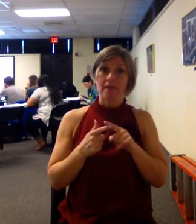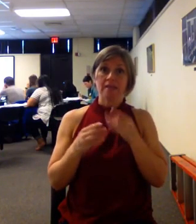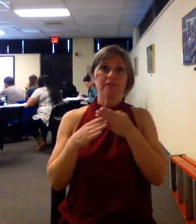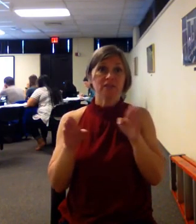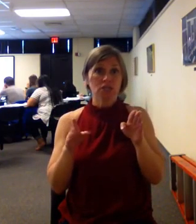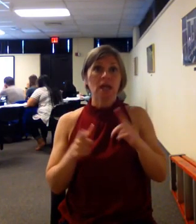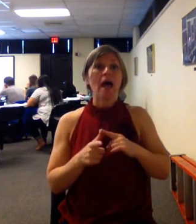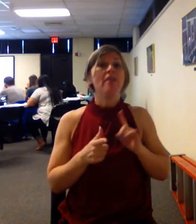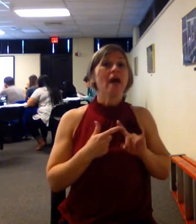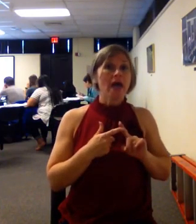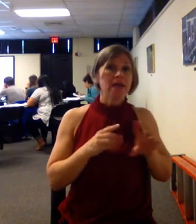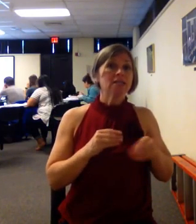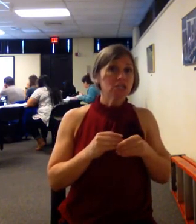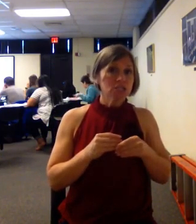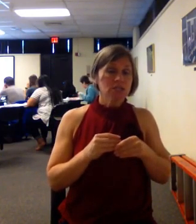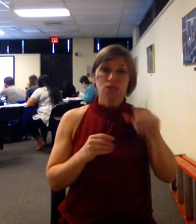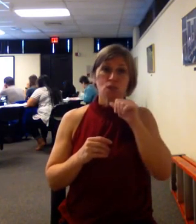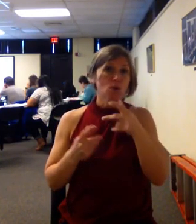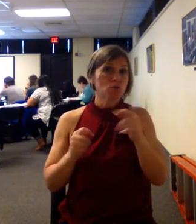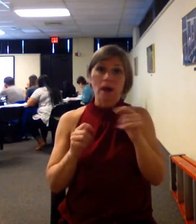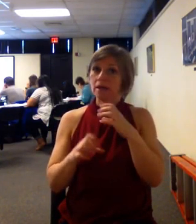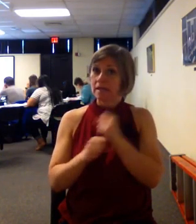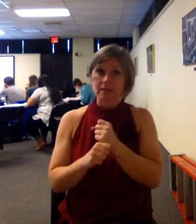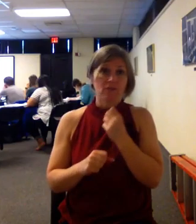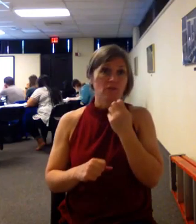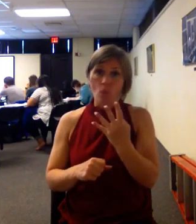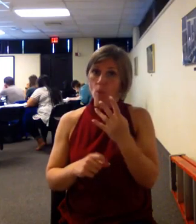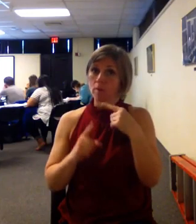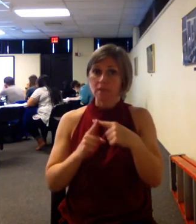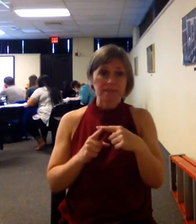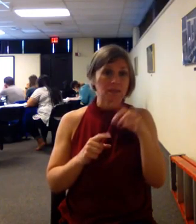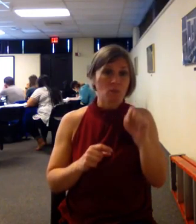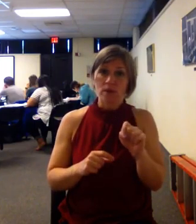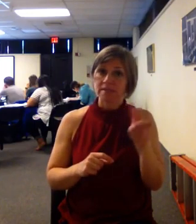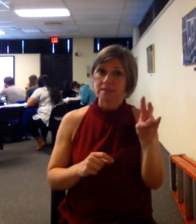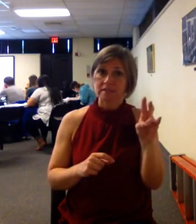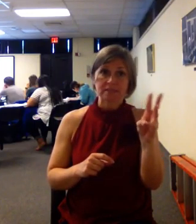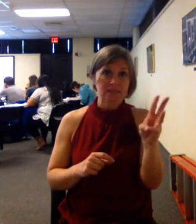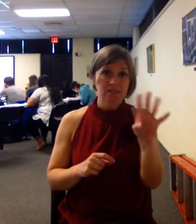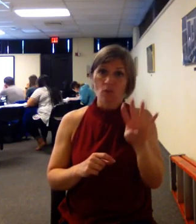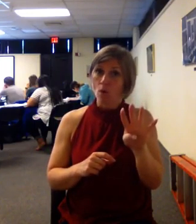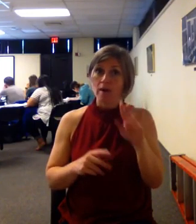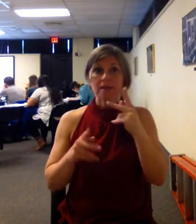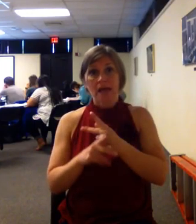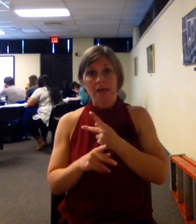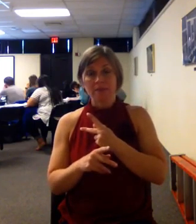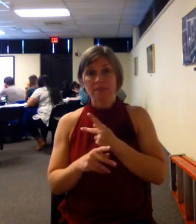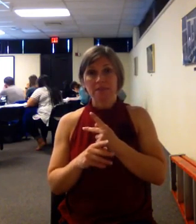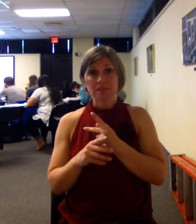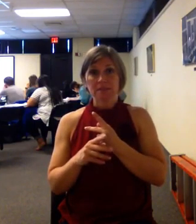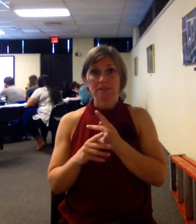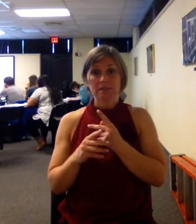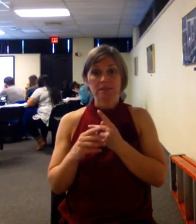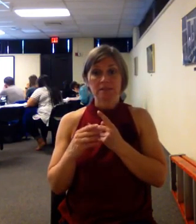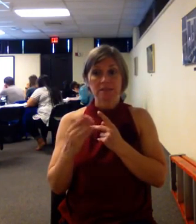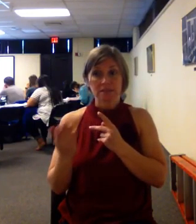addition. So don't try to take the 4 plus the 0.64 times the 7,